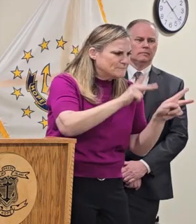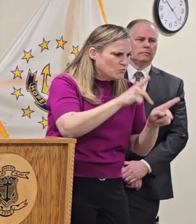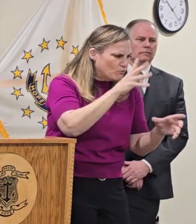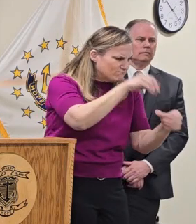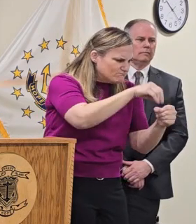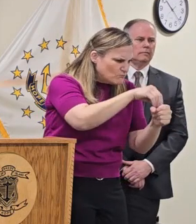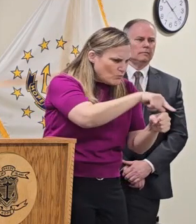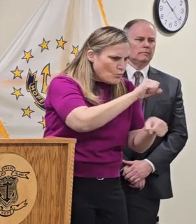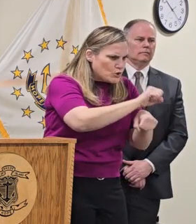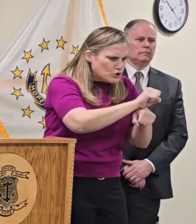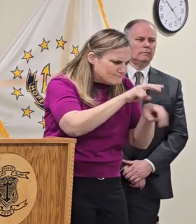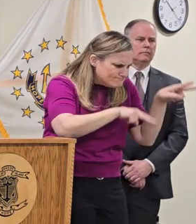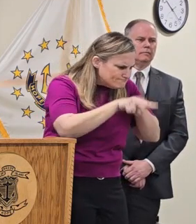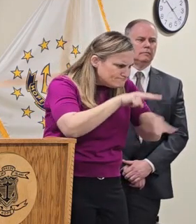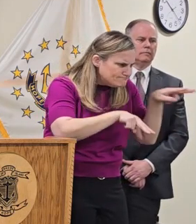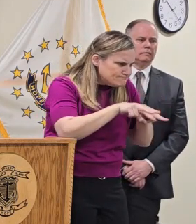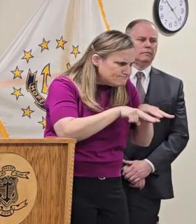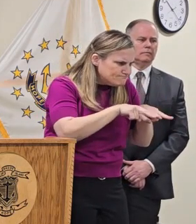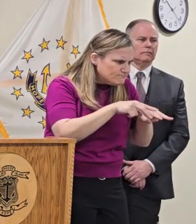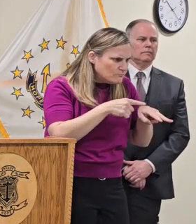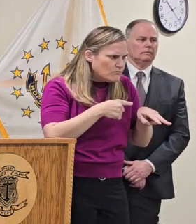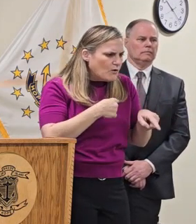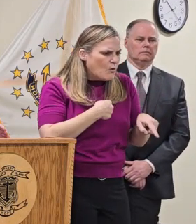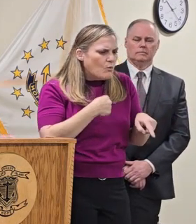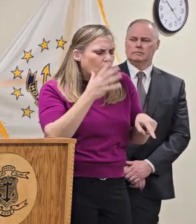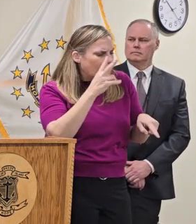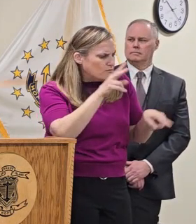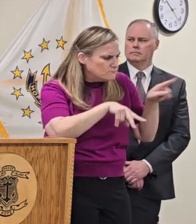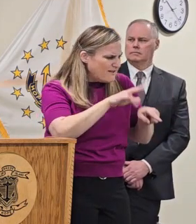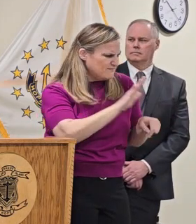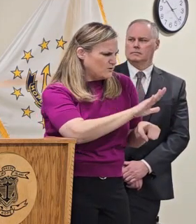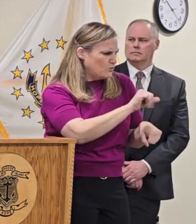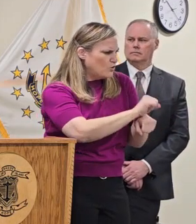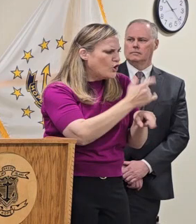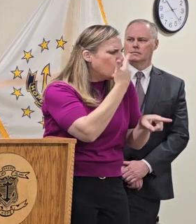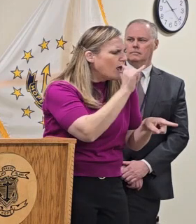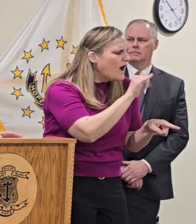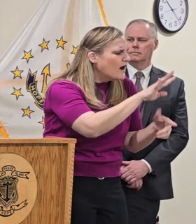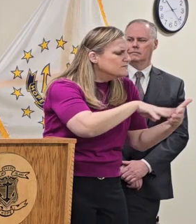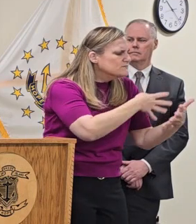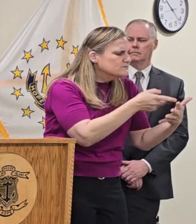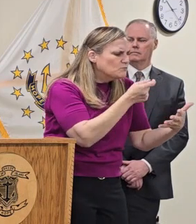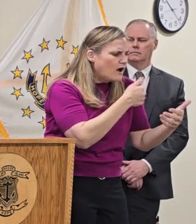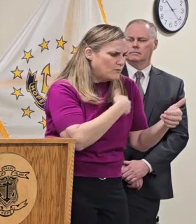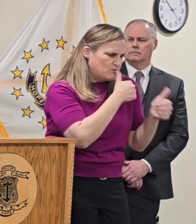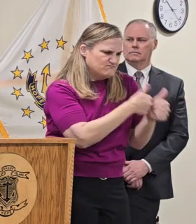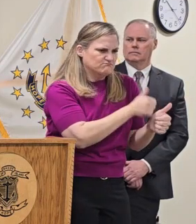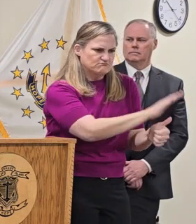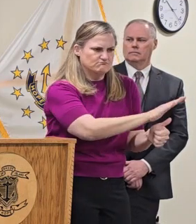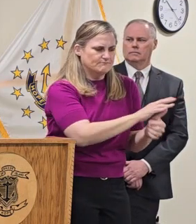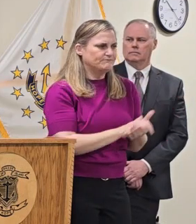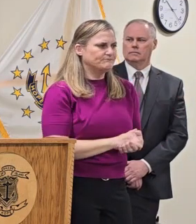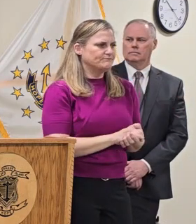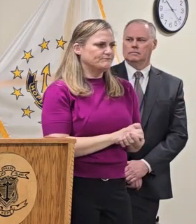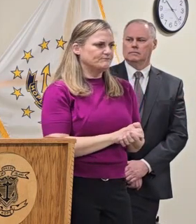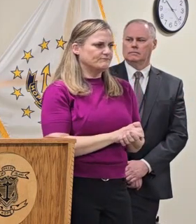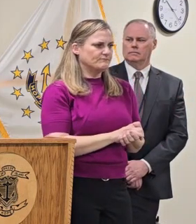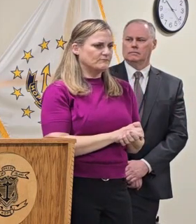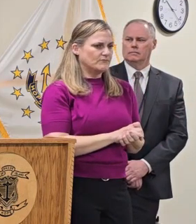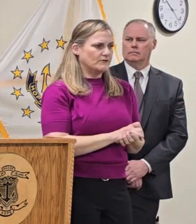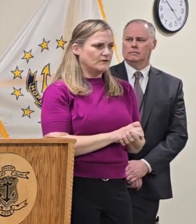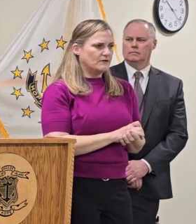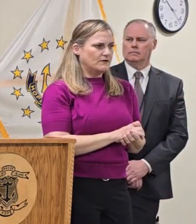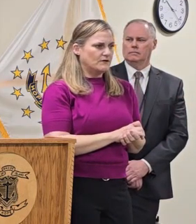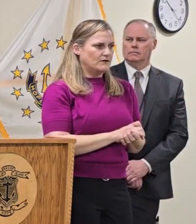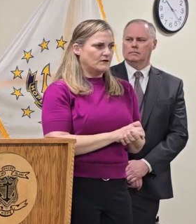sense of what's going on in terms of their timing, because obviously we're dependent on that. So for me to... And by the way, you,